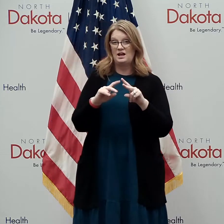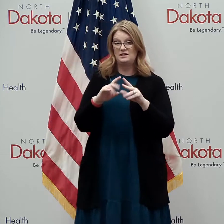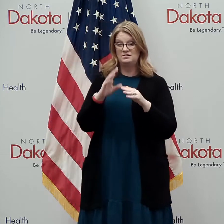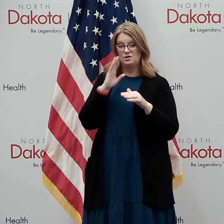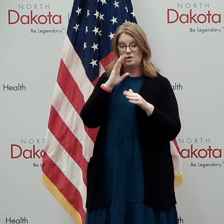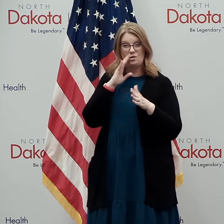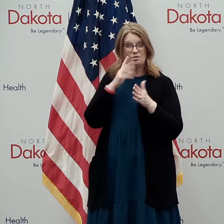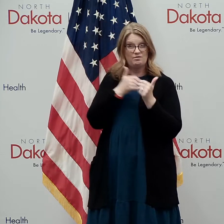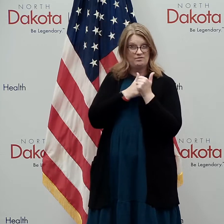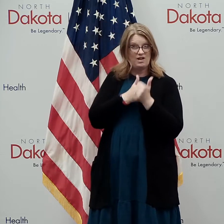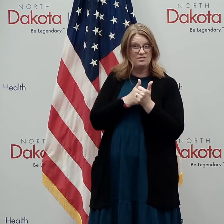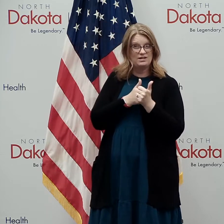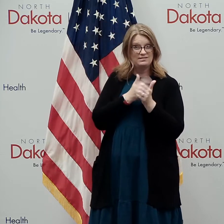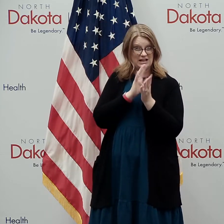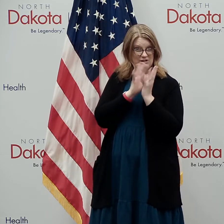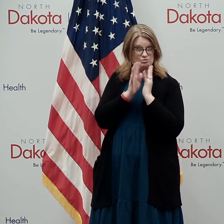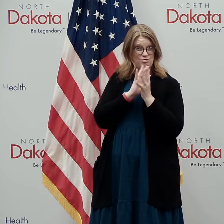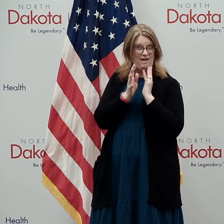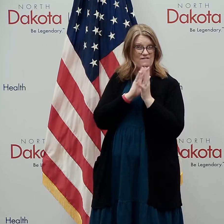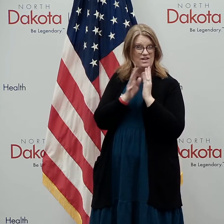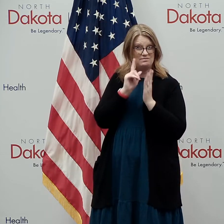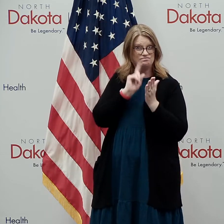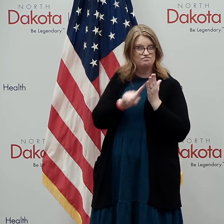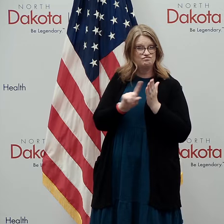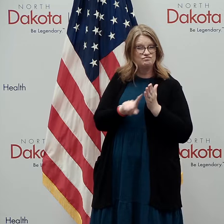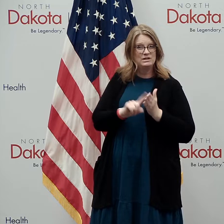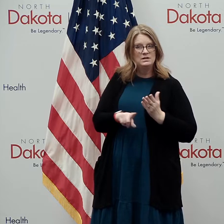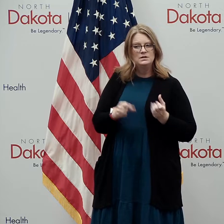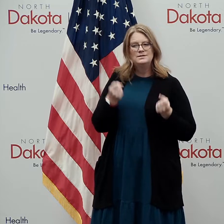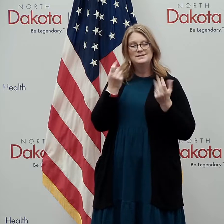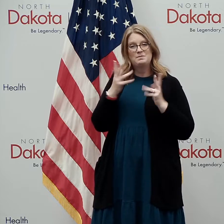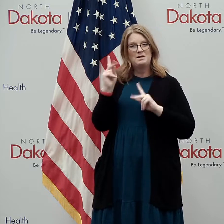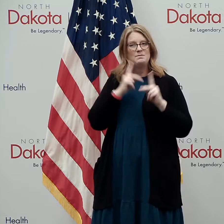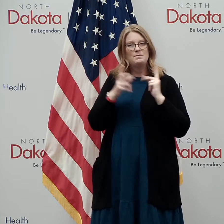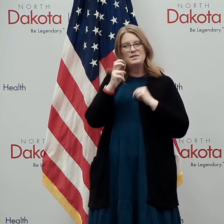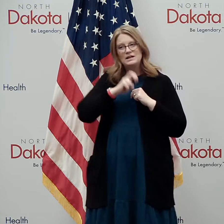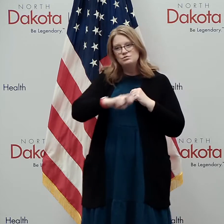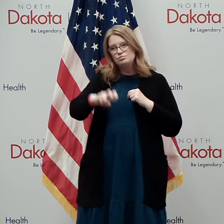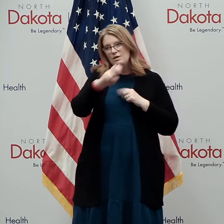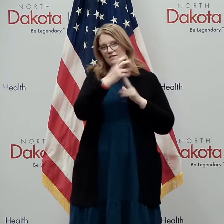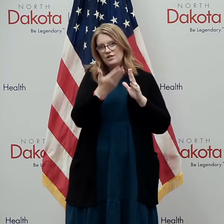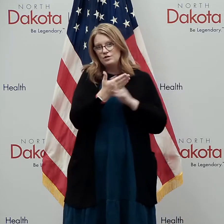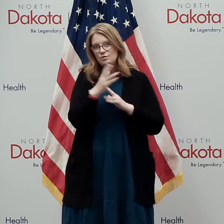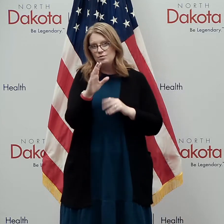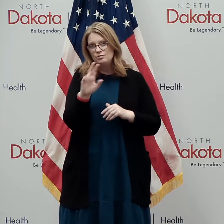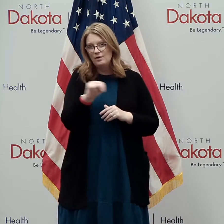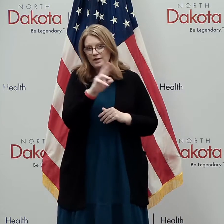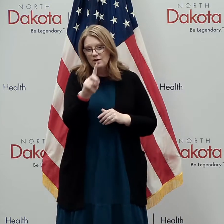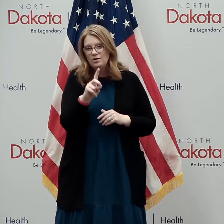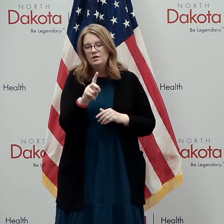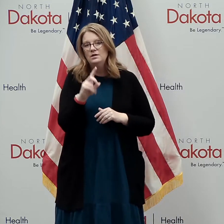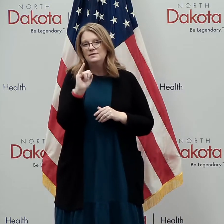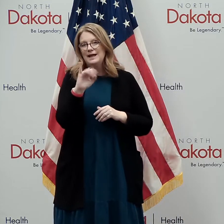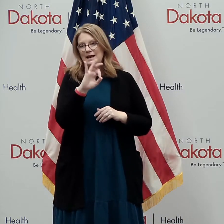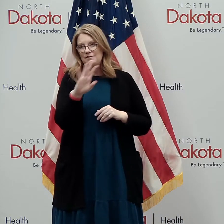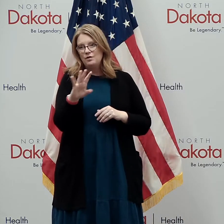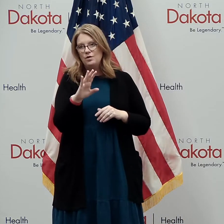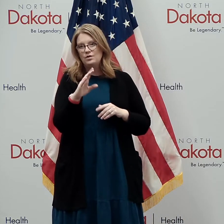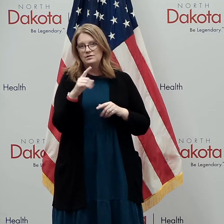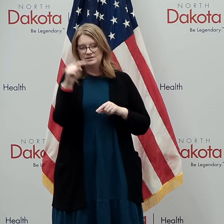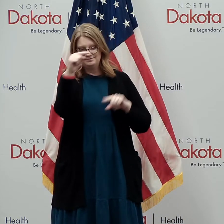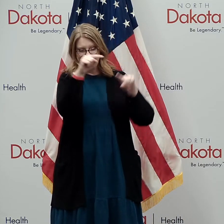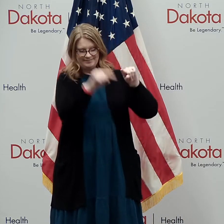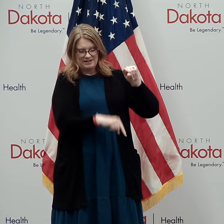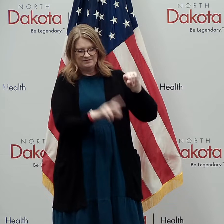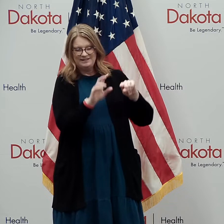that there are thousands of people that travel through North Dakota, perhaps across I-94 and down Highway 85 to get to